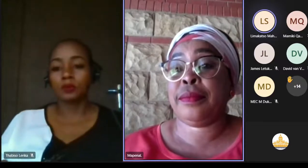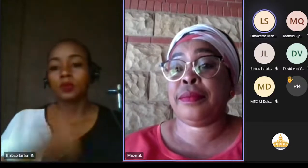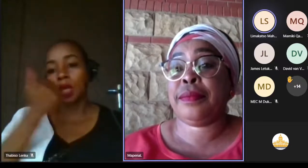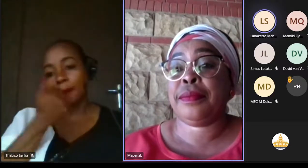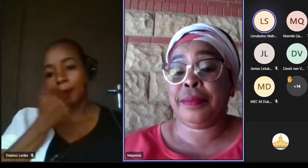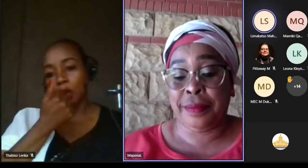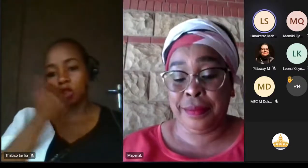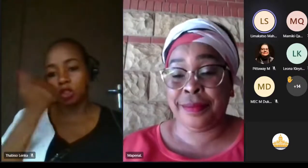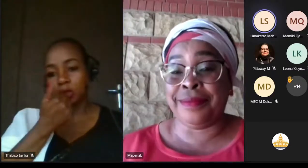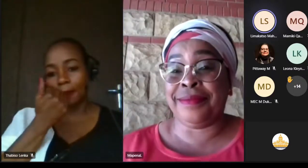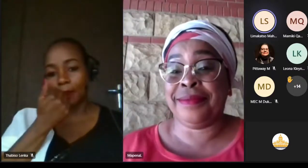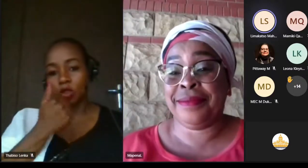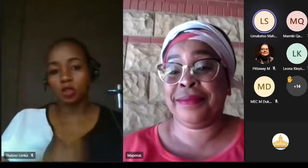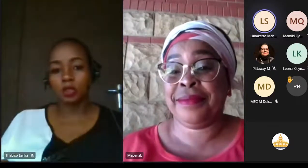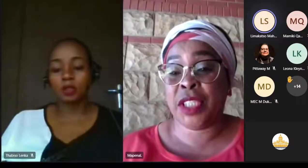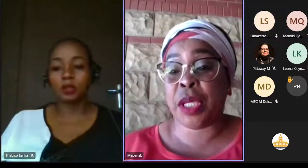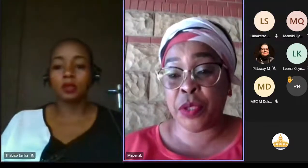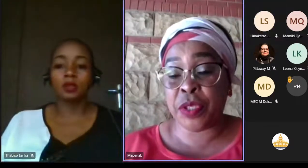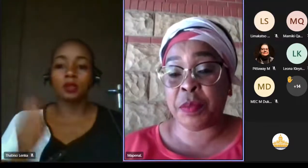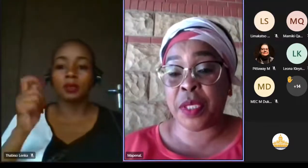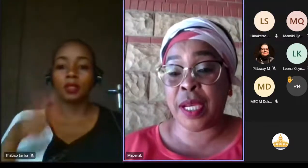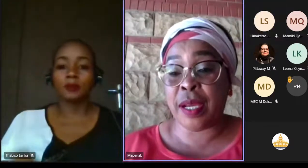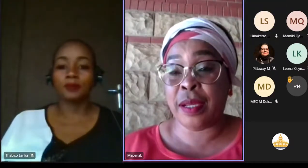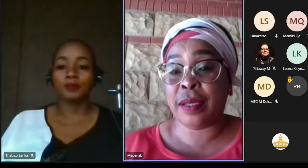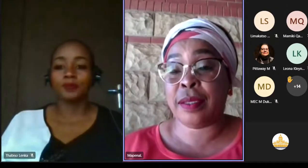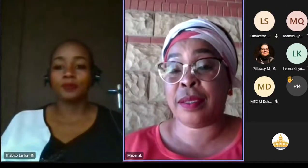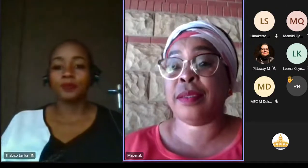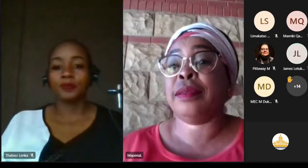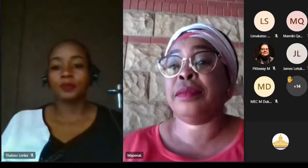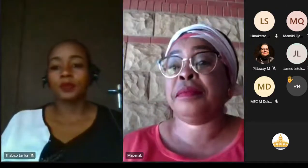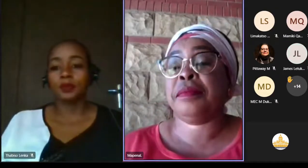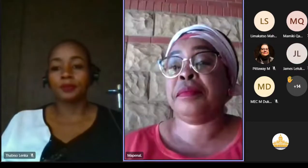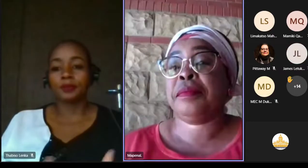Apologies, Acting Speaker. Deputy Speaker.